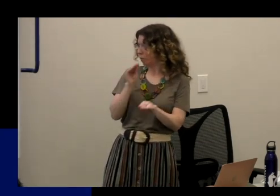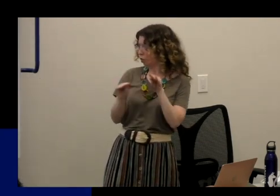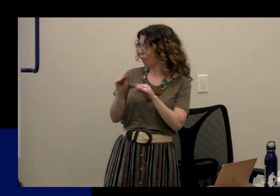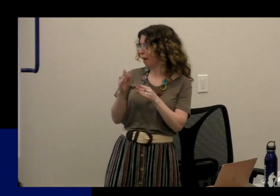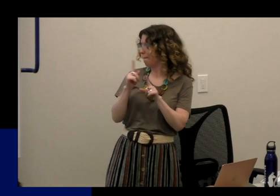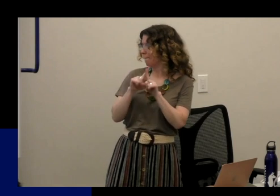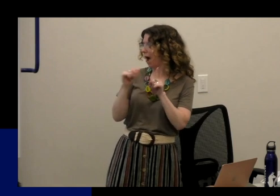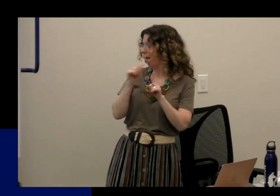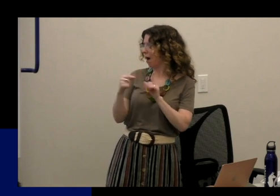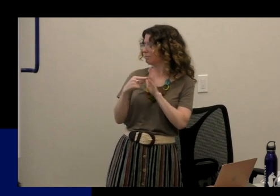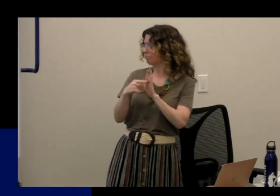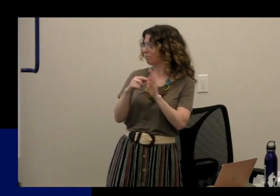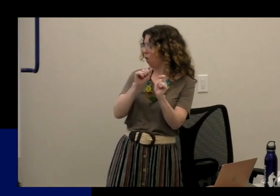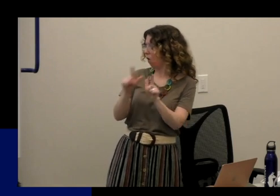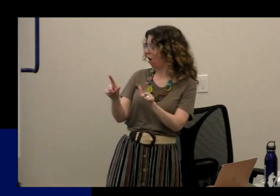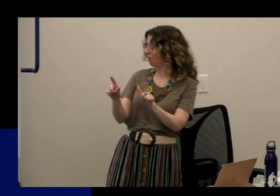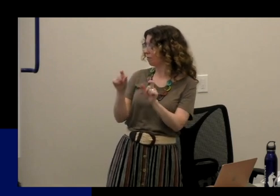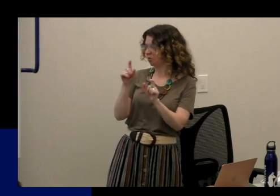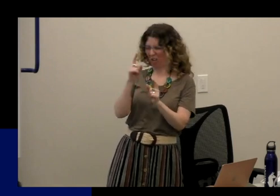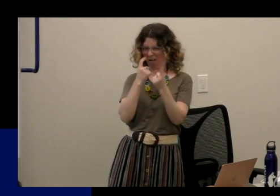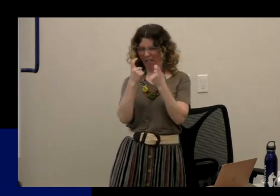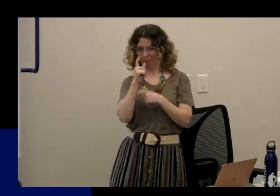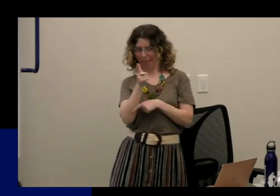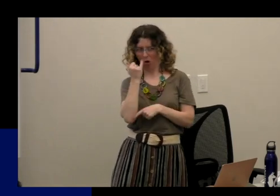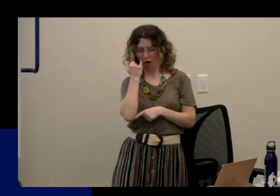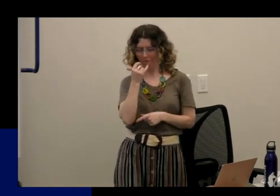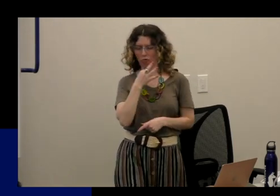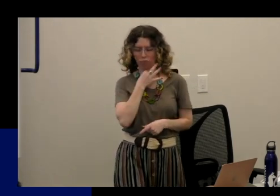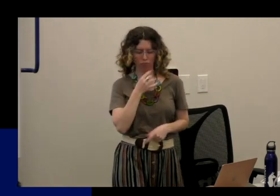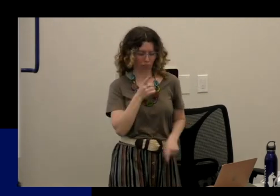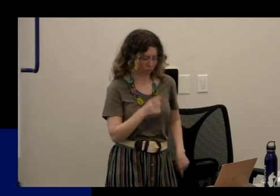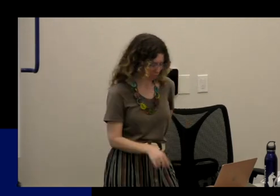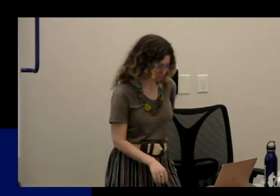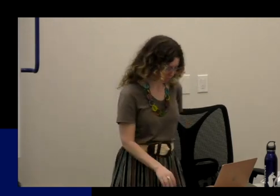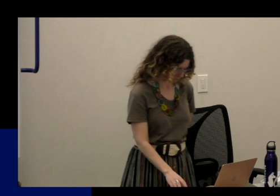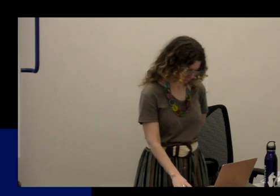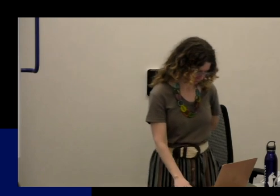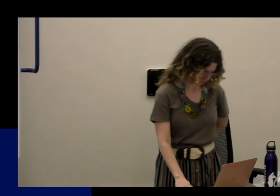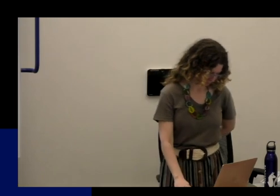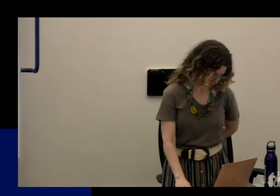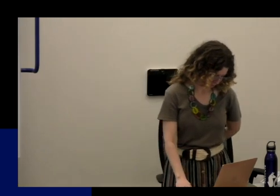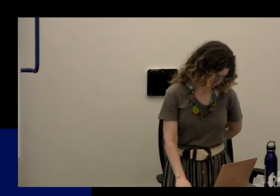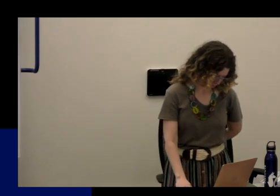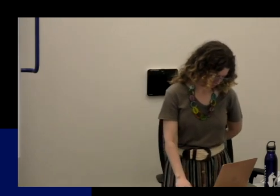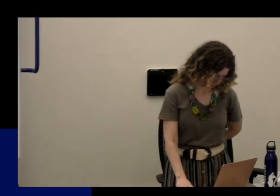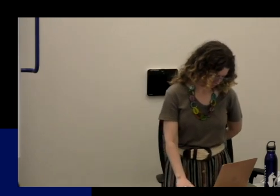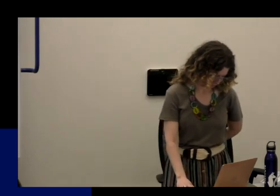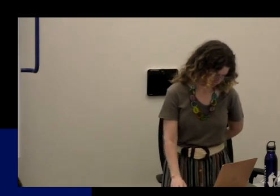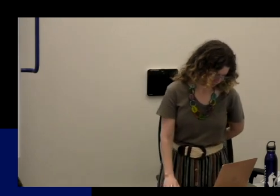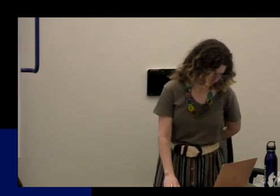There are three different types of movement, but I'm not representing all of them here, so you could ask me later if you wonder about any more.